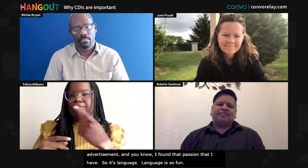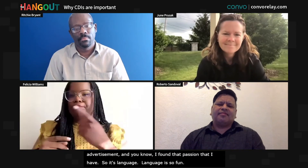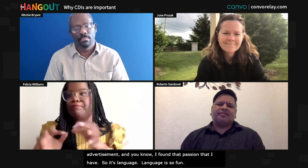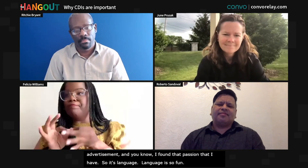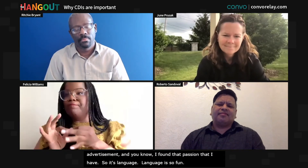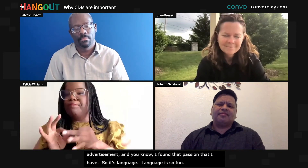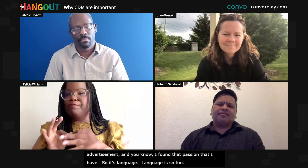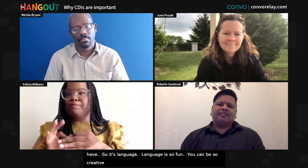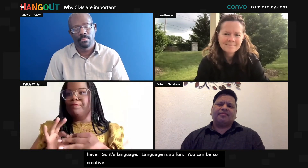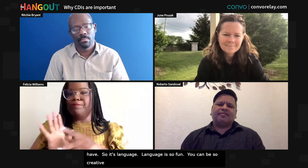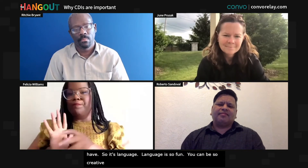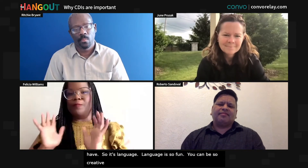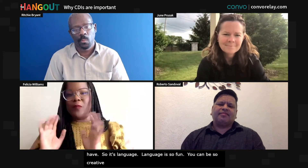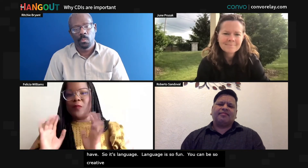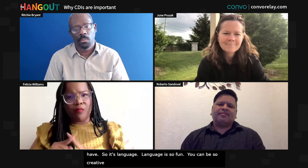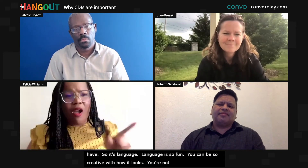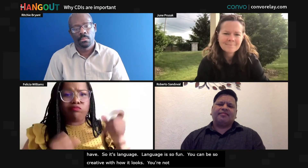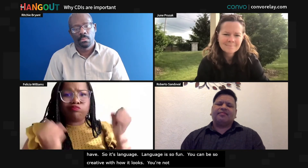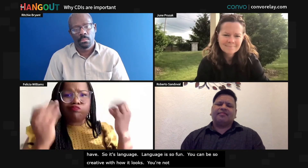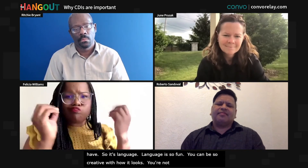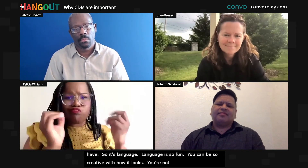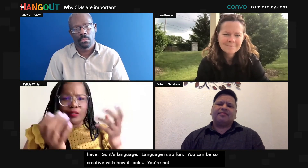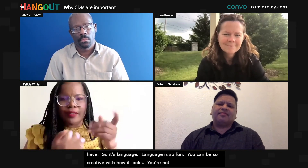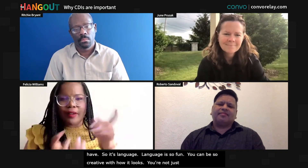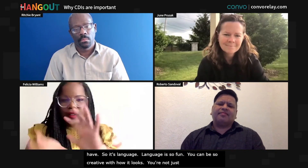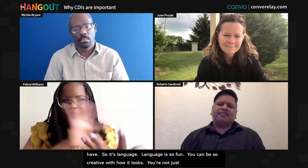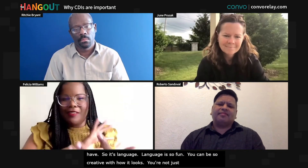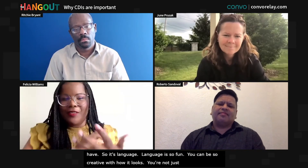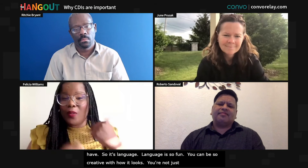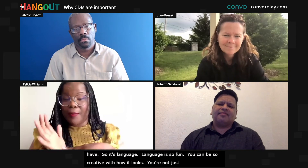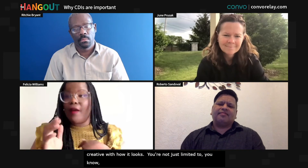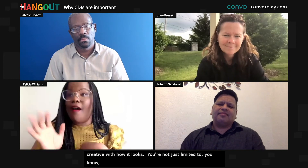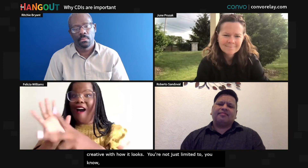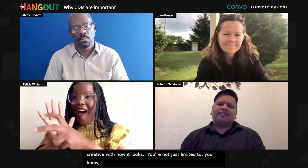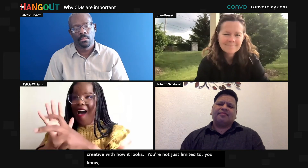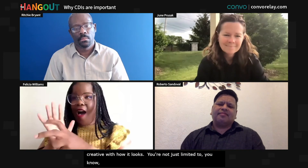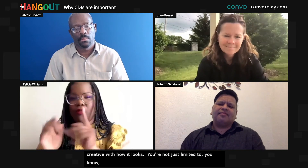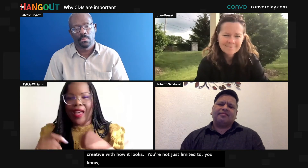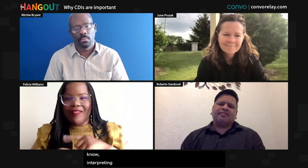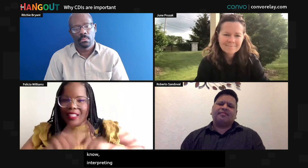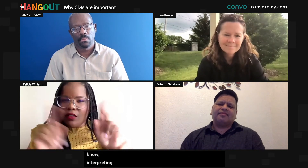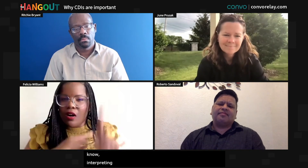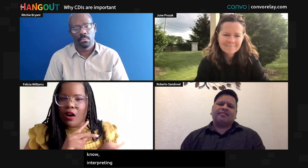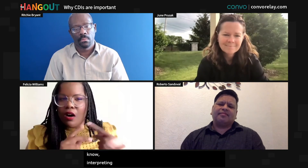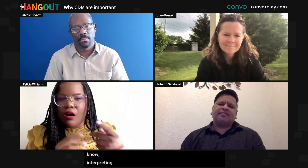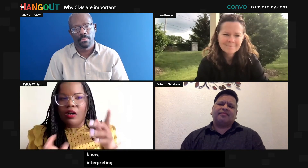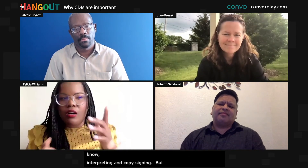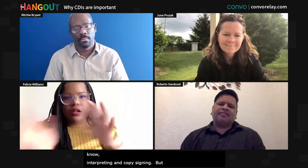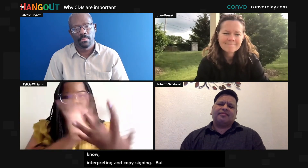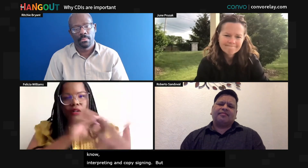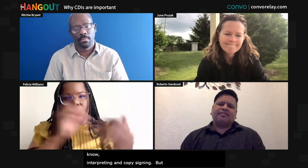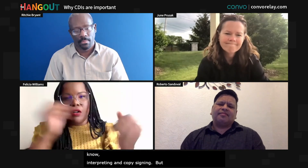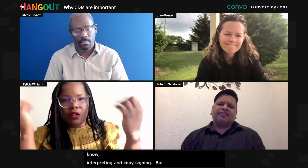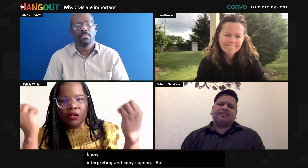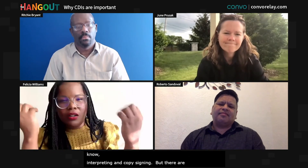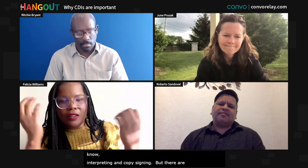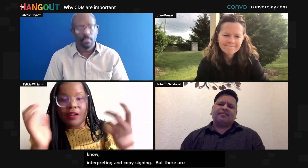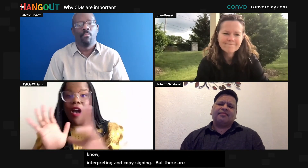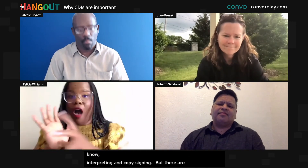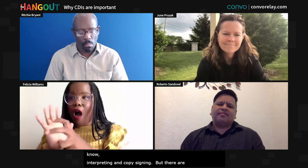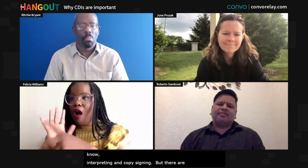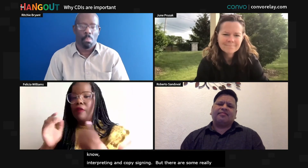it looks. You're not just limited to interpreting and copy signing, but there are some really amazing interpreting